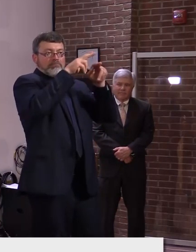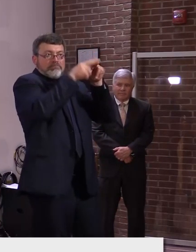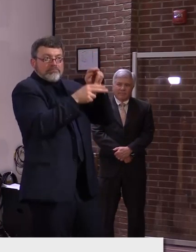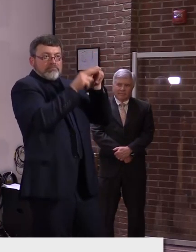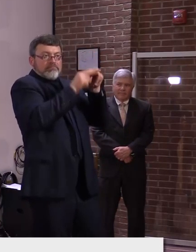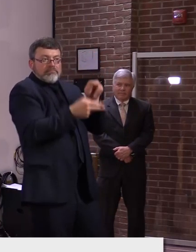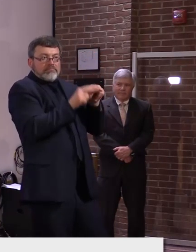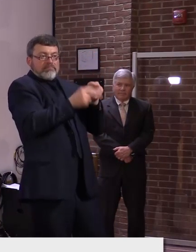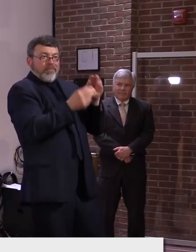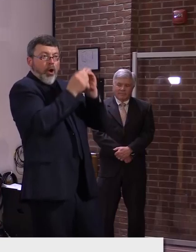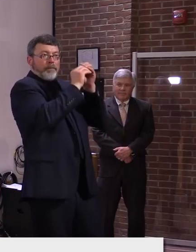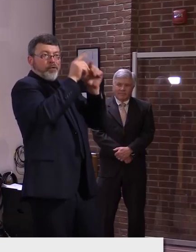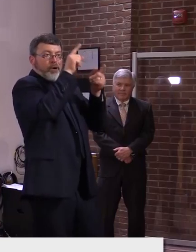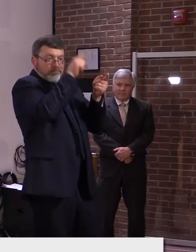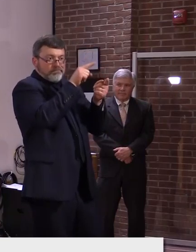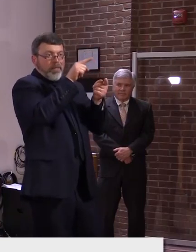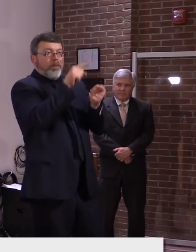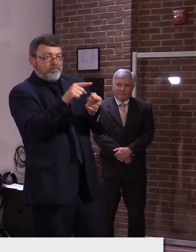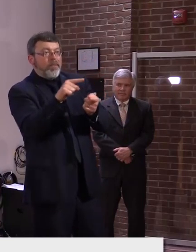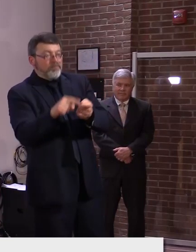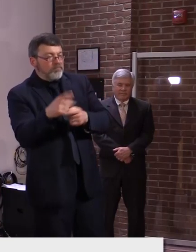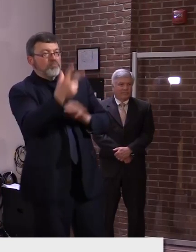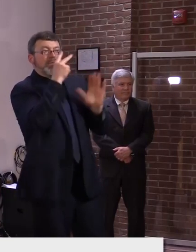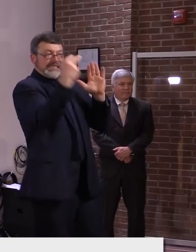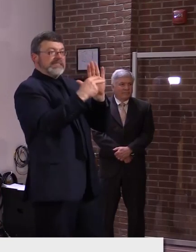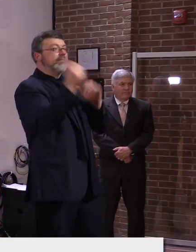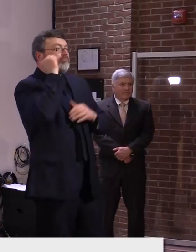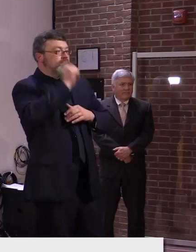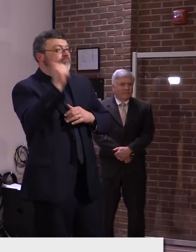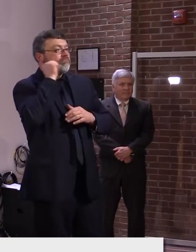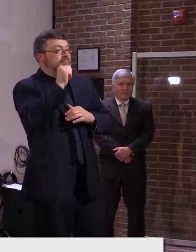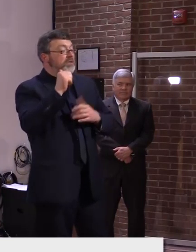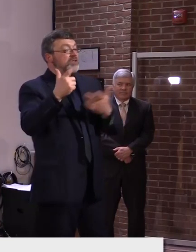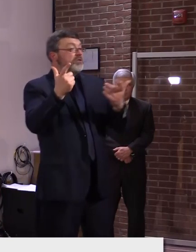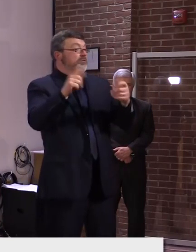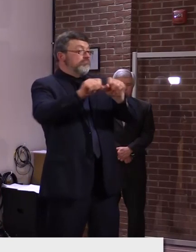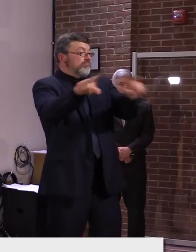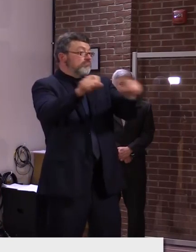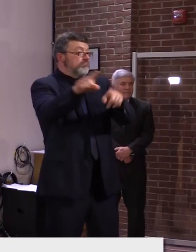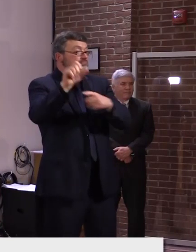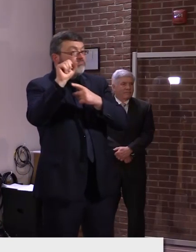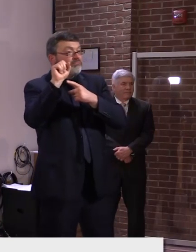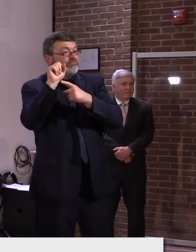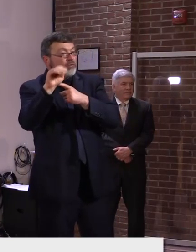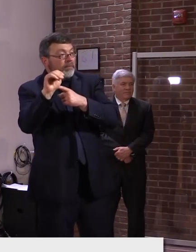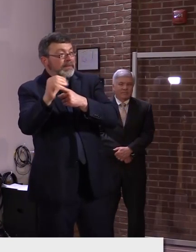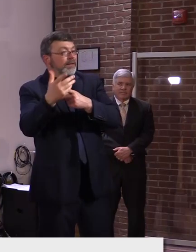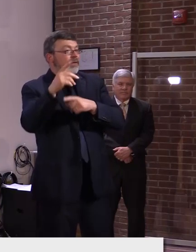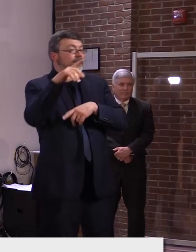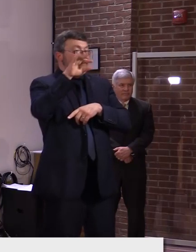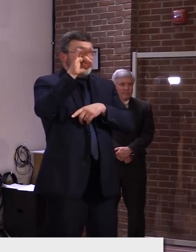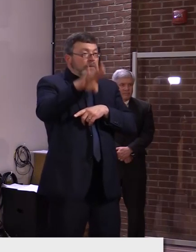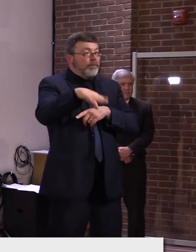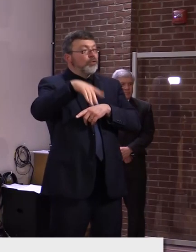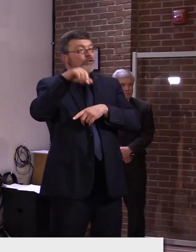media as well as anyone else, we'll put it on social media and so forth, and trying to let people know so they aren't